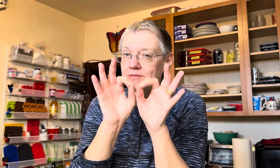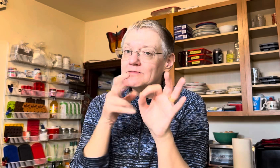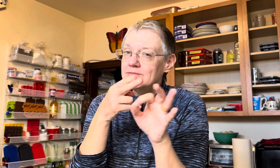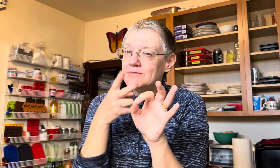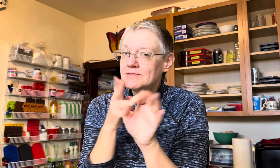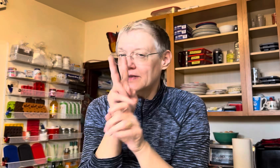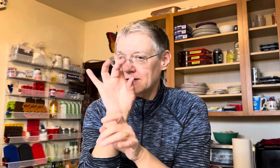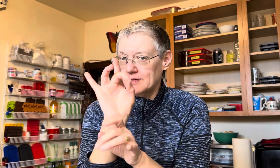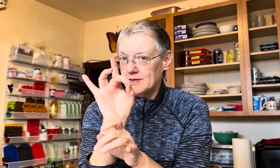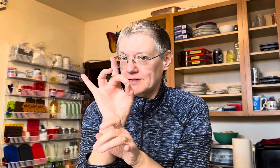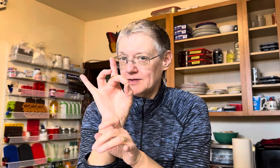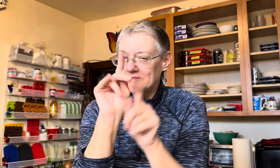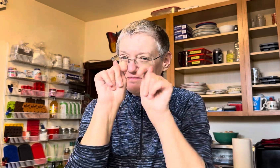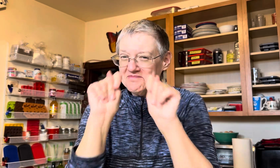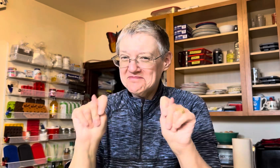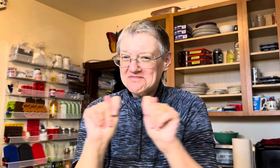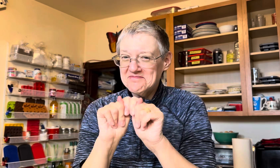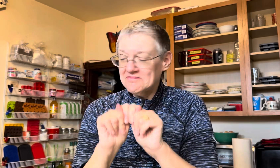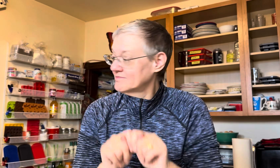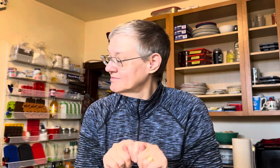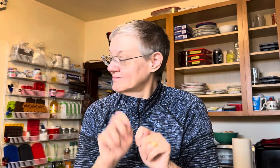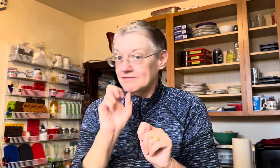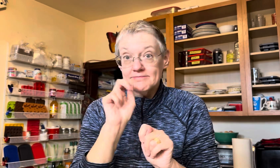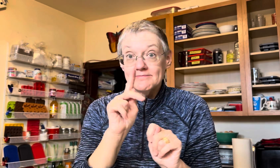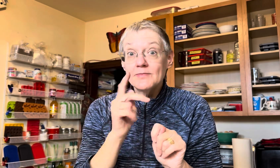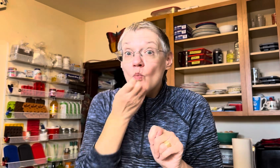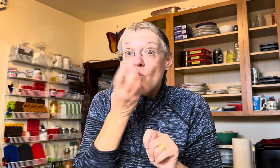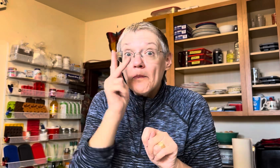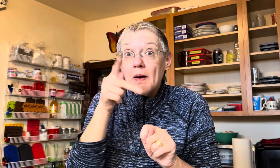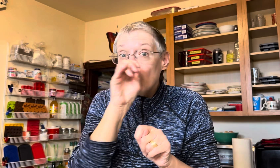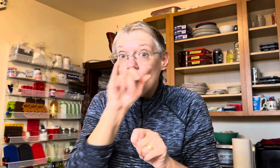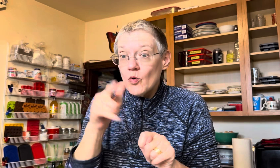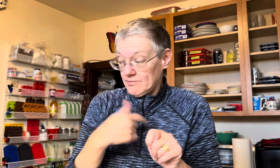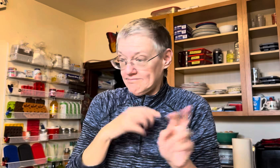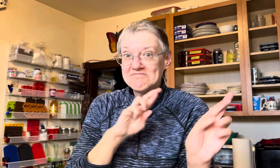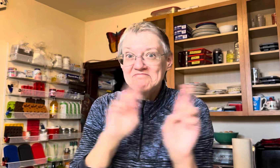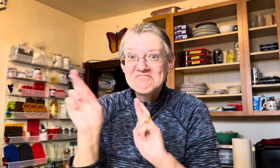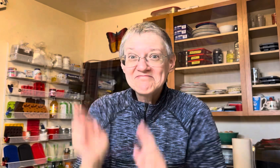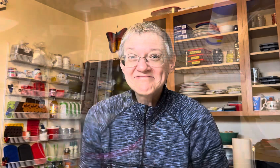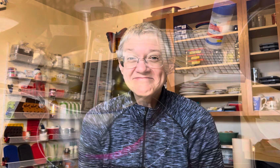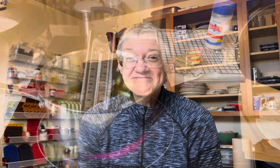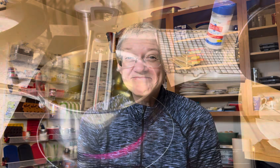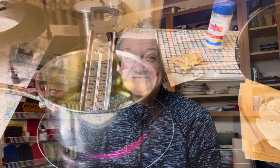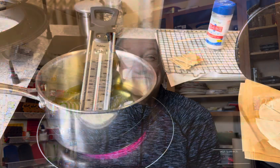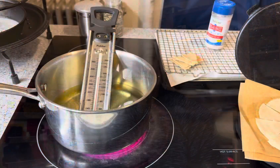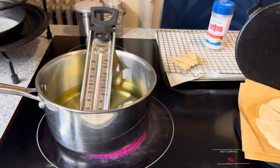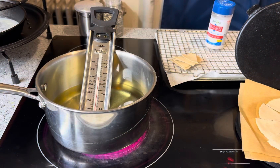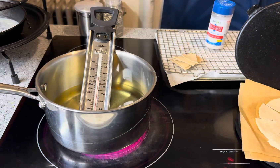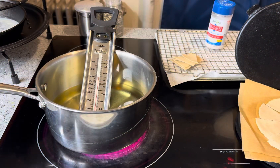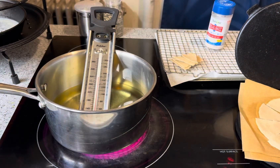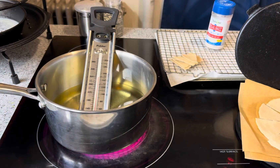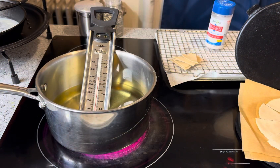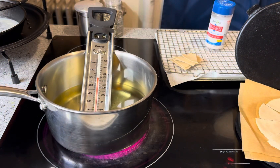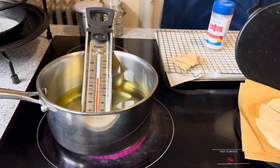You can stack them 6 to 8 high, but 8 triangles is the limit per tortilla. Okay, the oil's ready, and I'm ready.